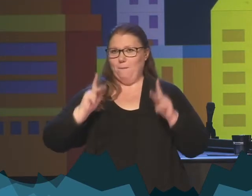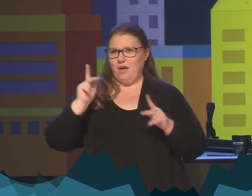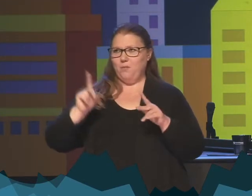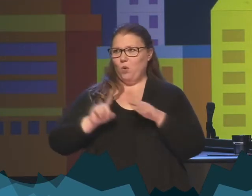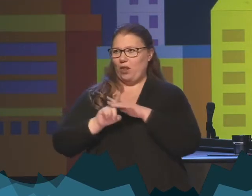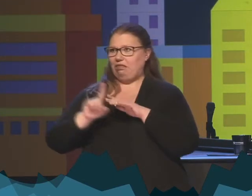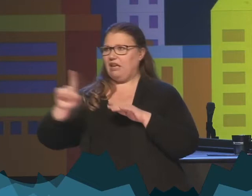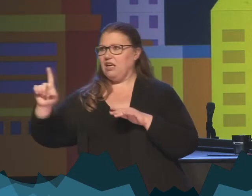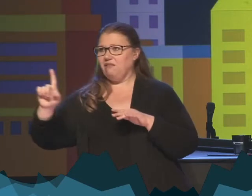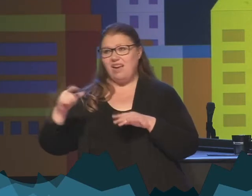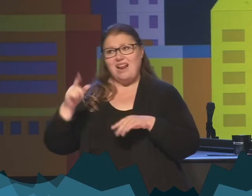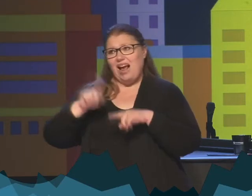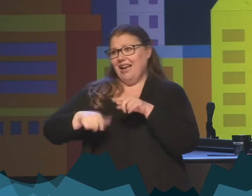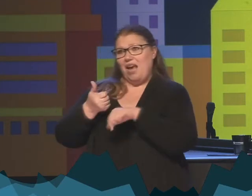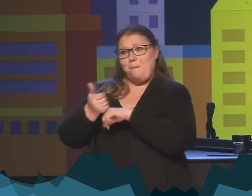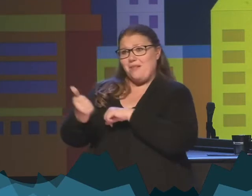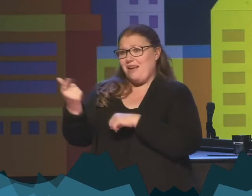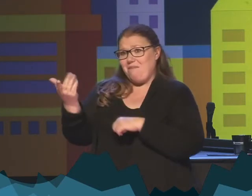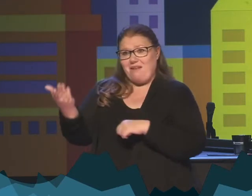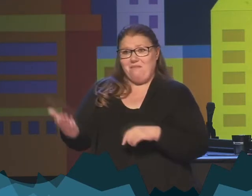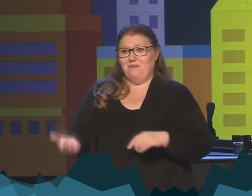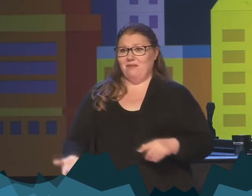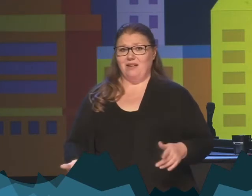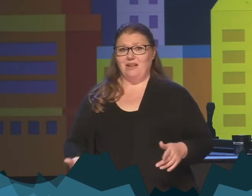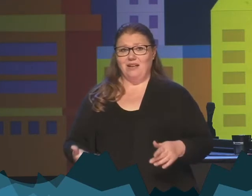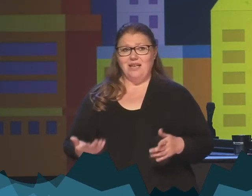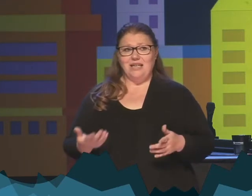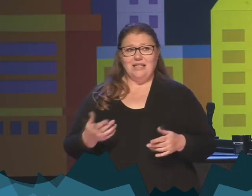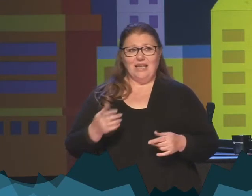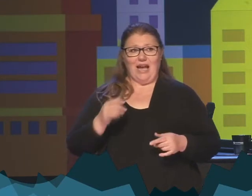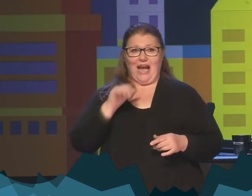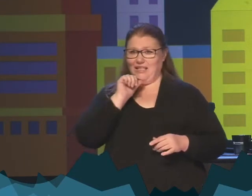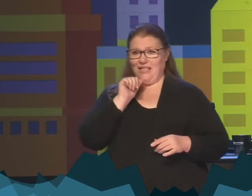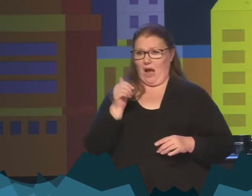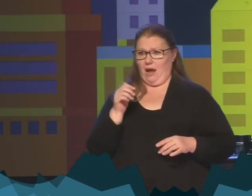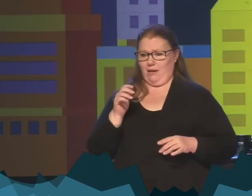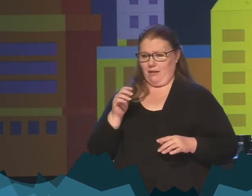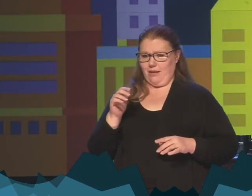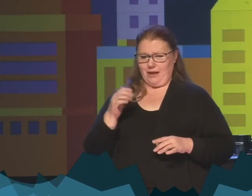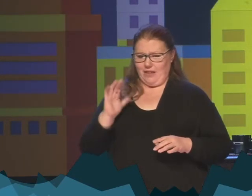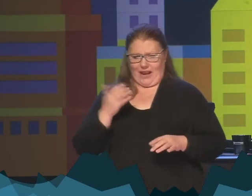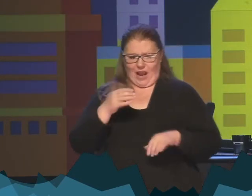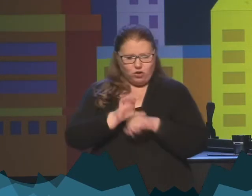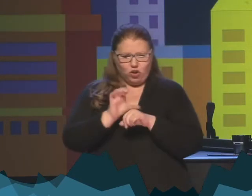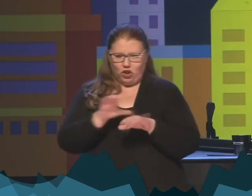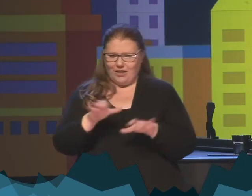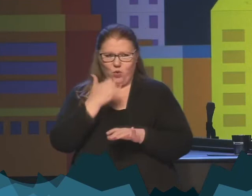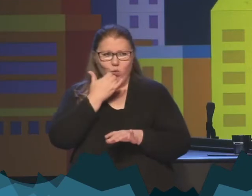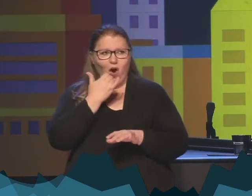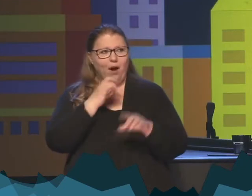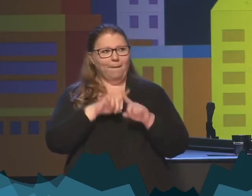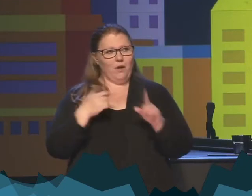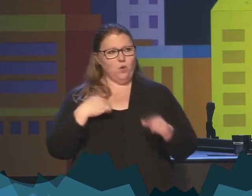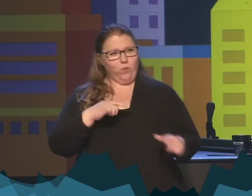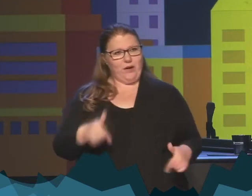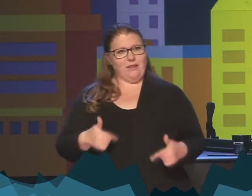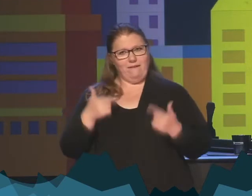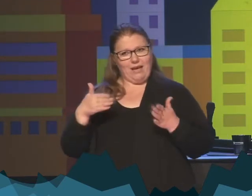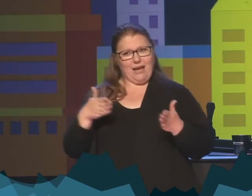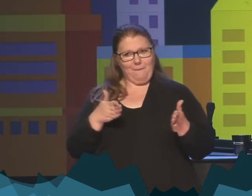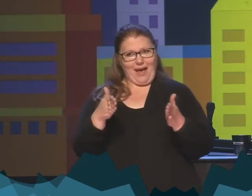door, and I can't blame them. And it's not that our church maybe did anything wrong, but we're just living in a